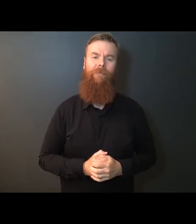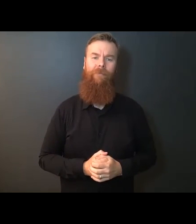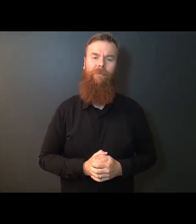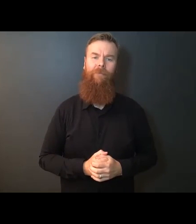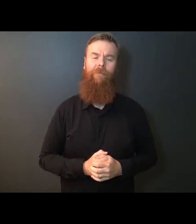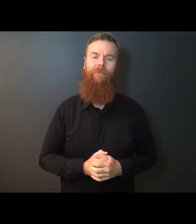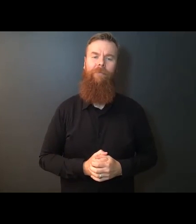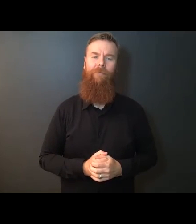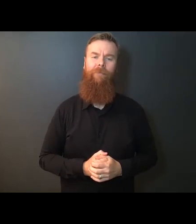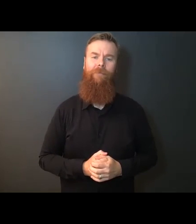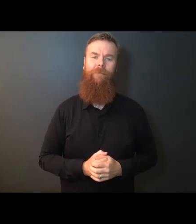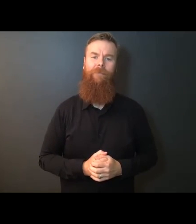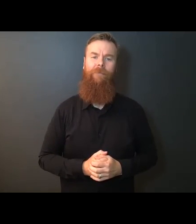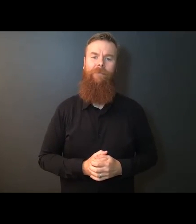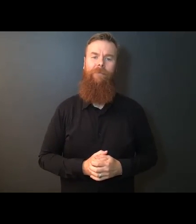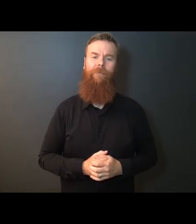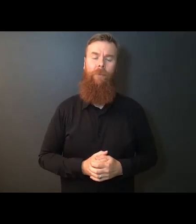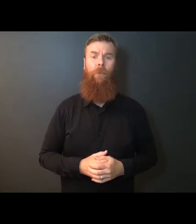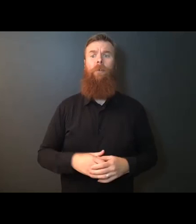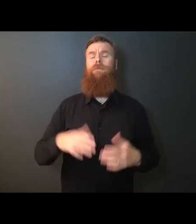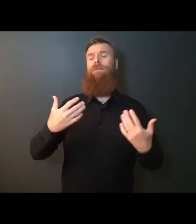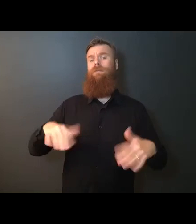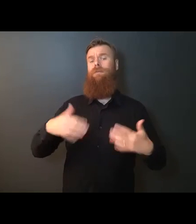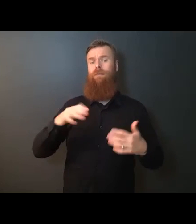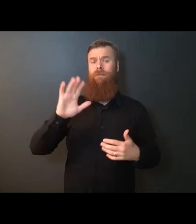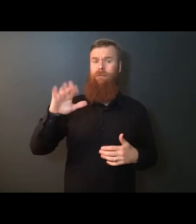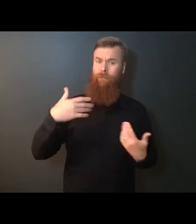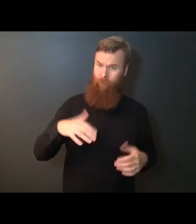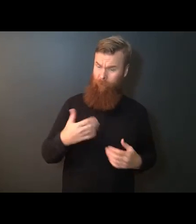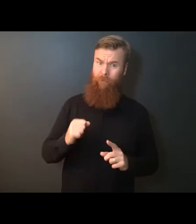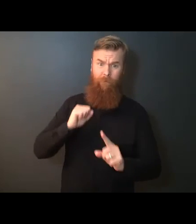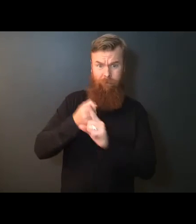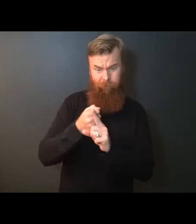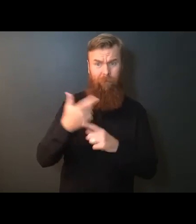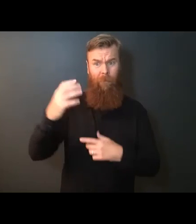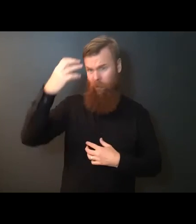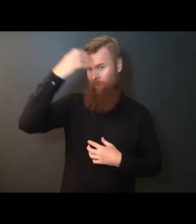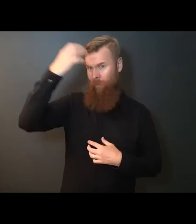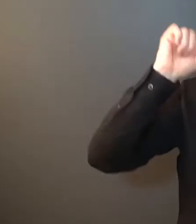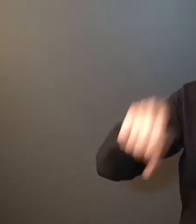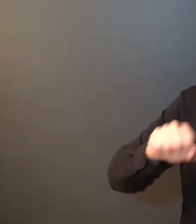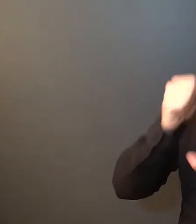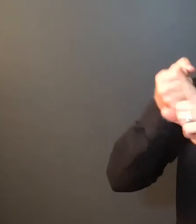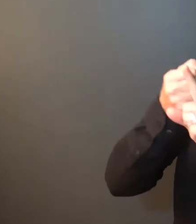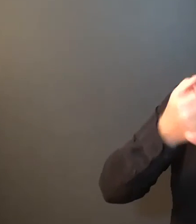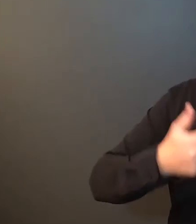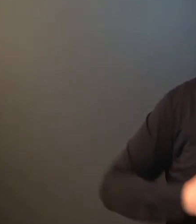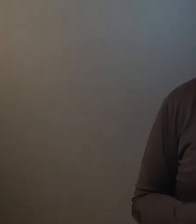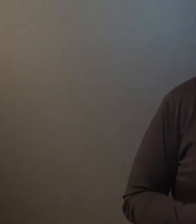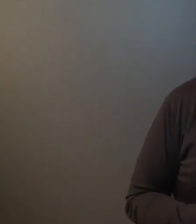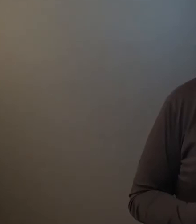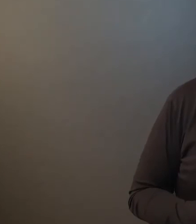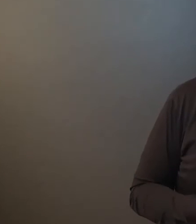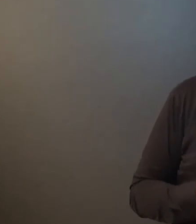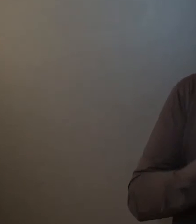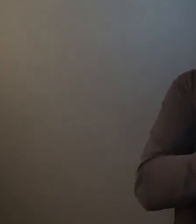point of innovation for the government, so that the 15% of the population will help the government that how they